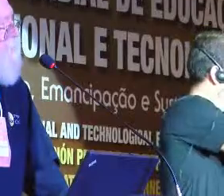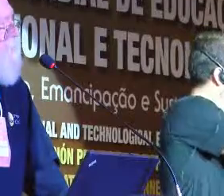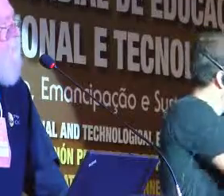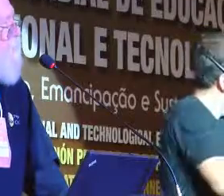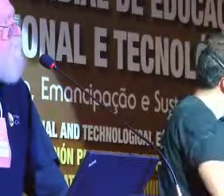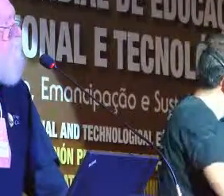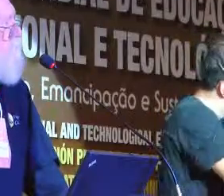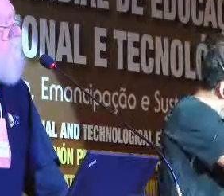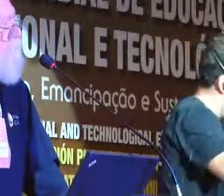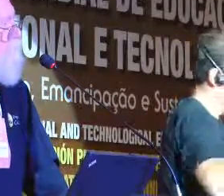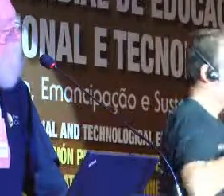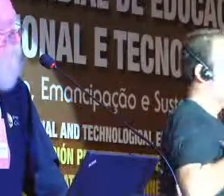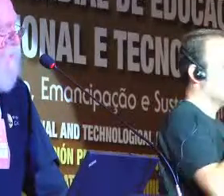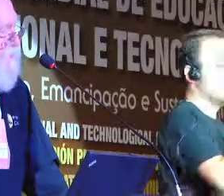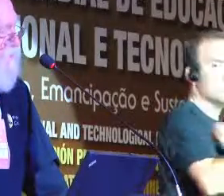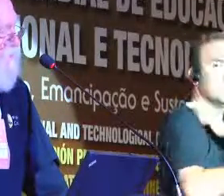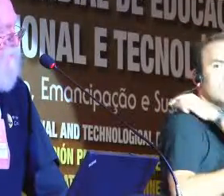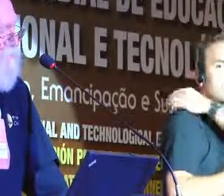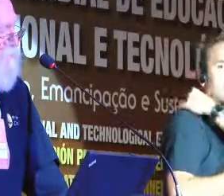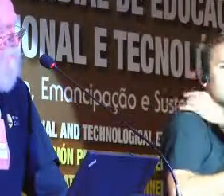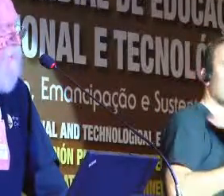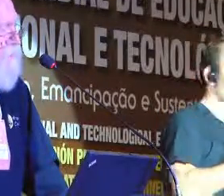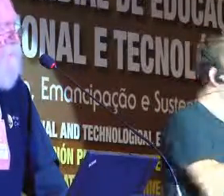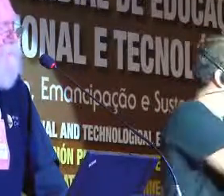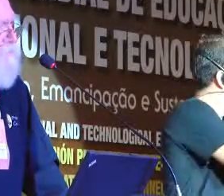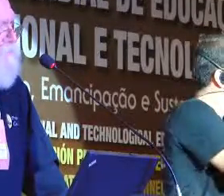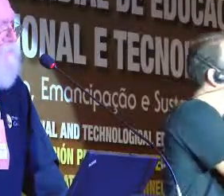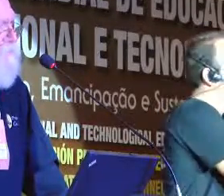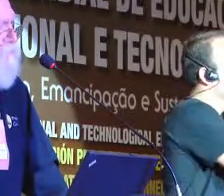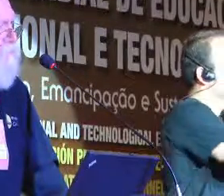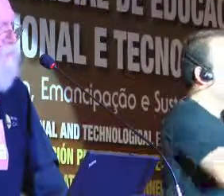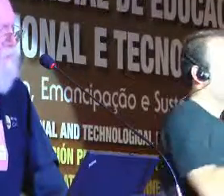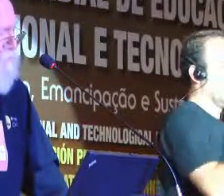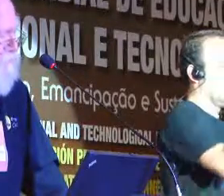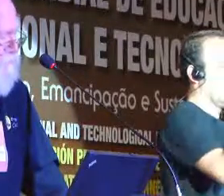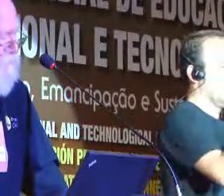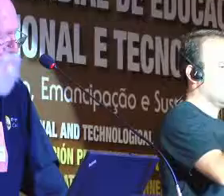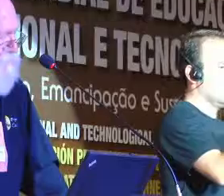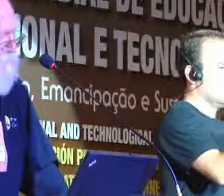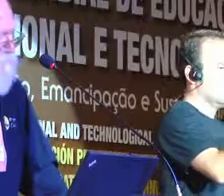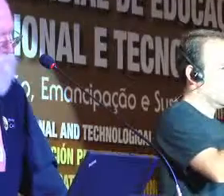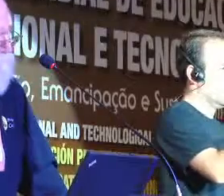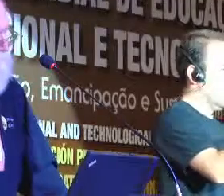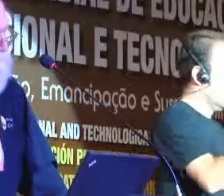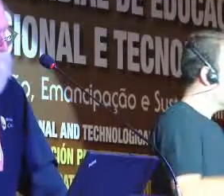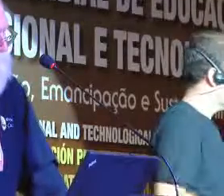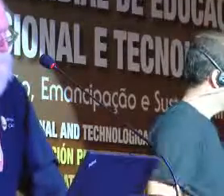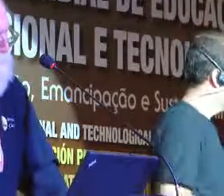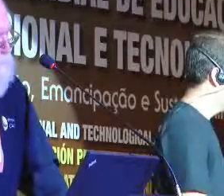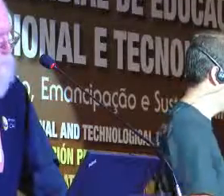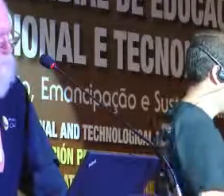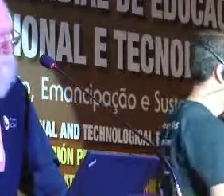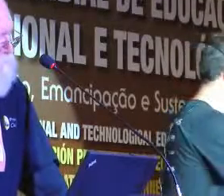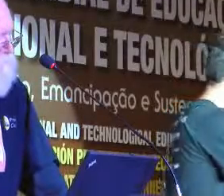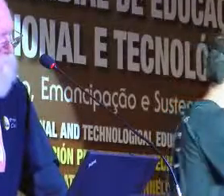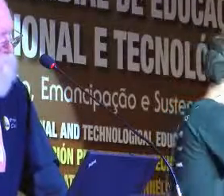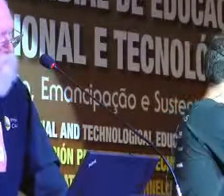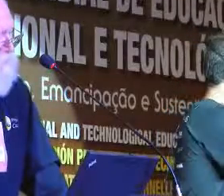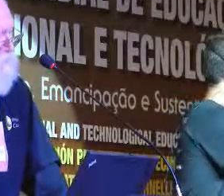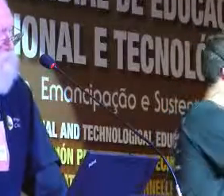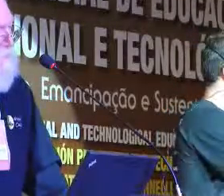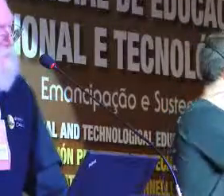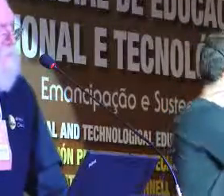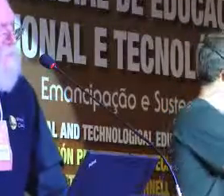It is the Linux Terminal Server project plus the Fedora operating system. I'm